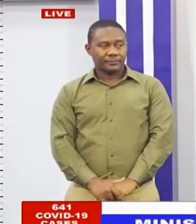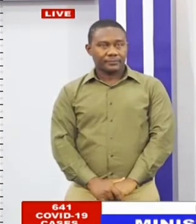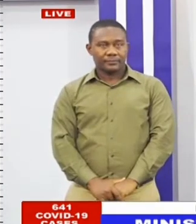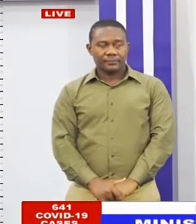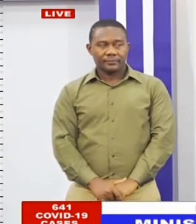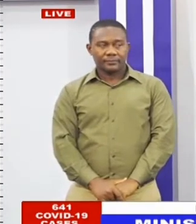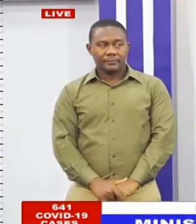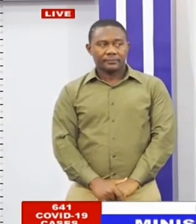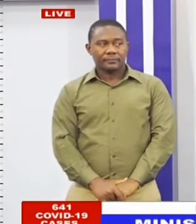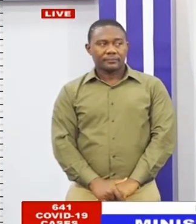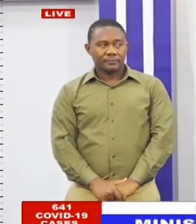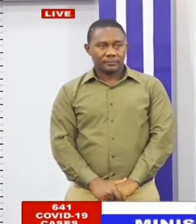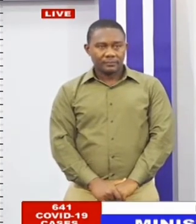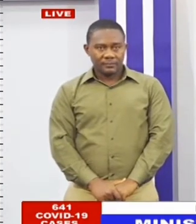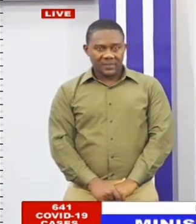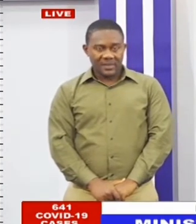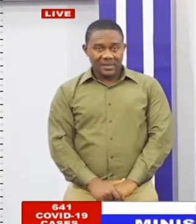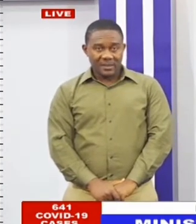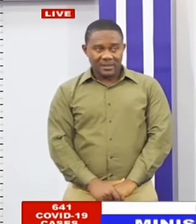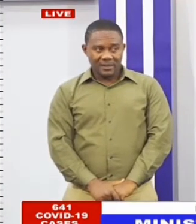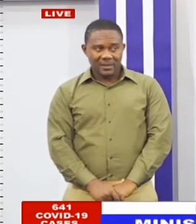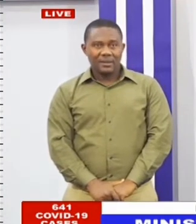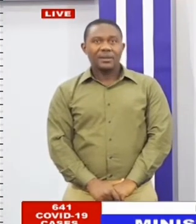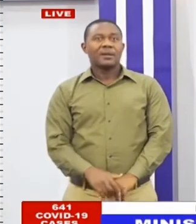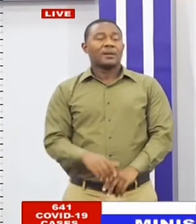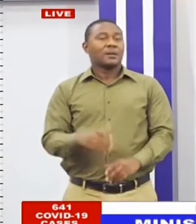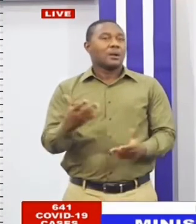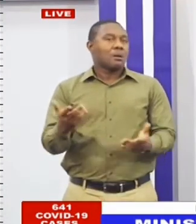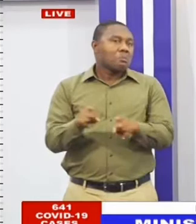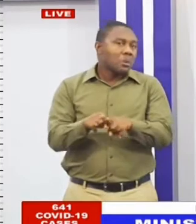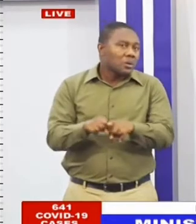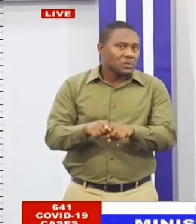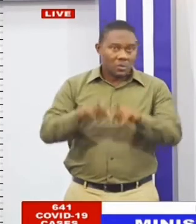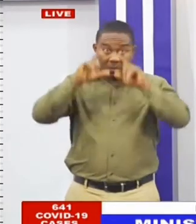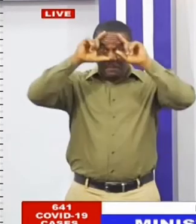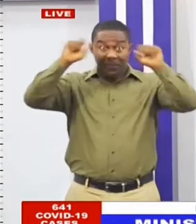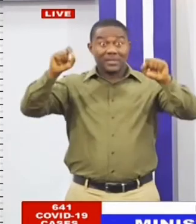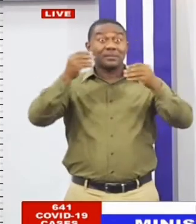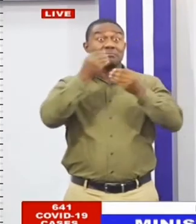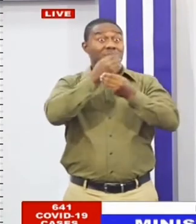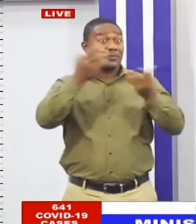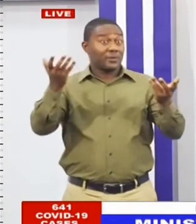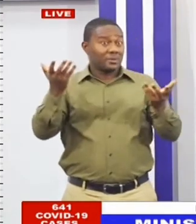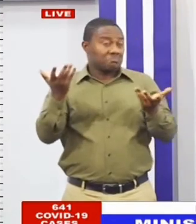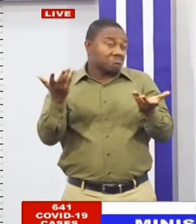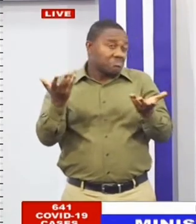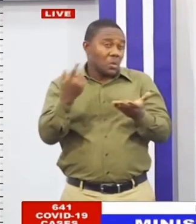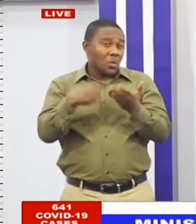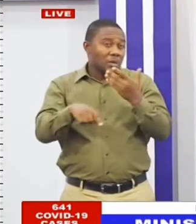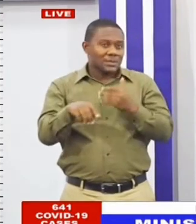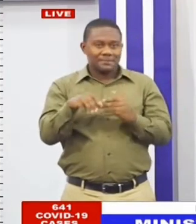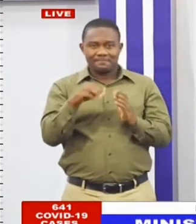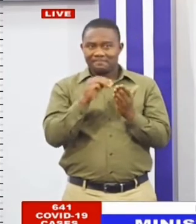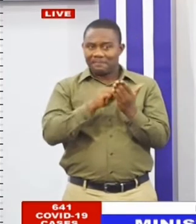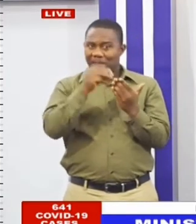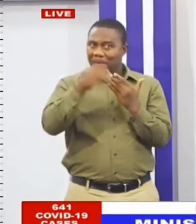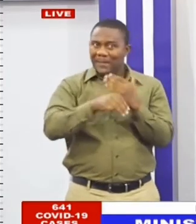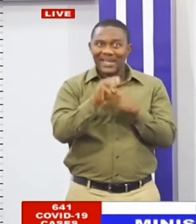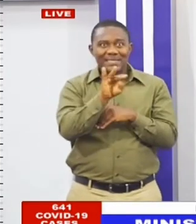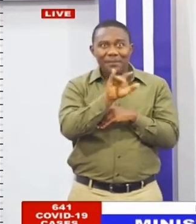baseline for the directive from His Excellency Nana Addo-Dankwa Akufo-Addo was to use the March